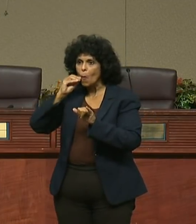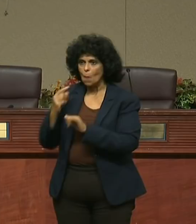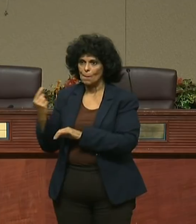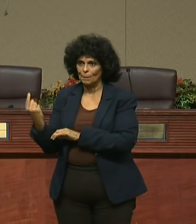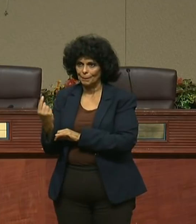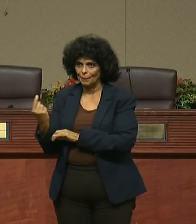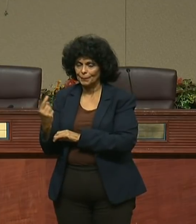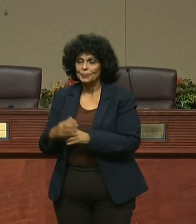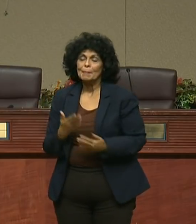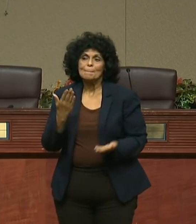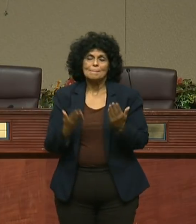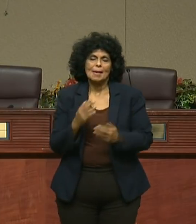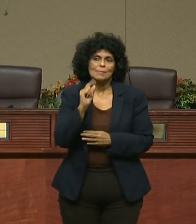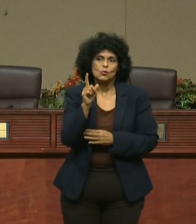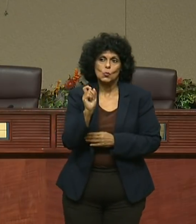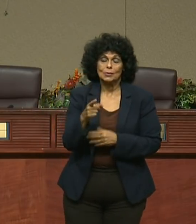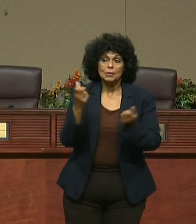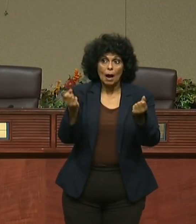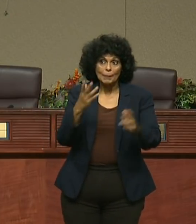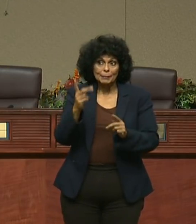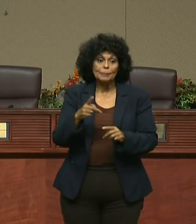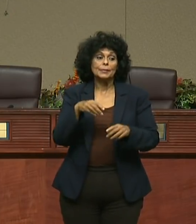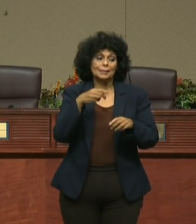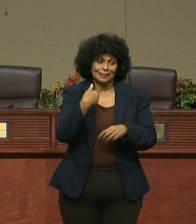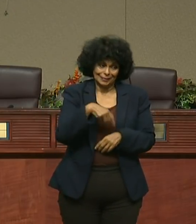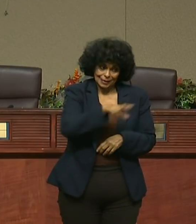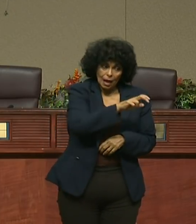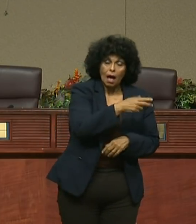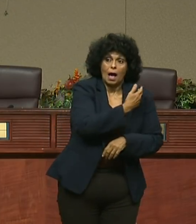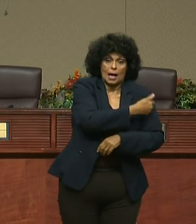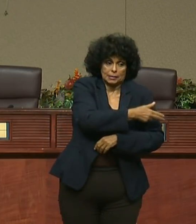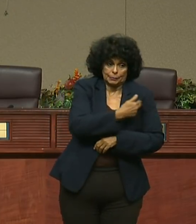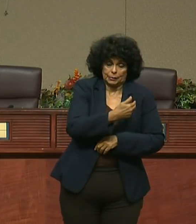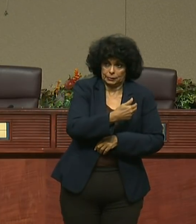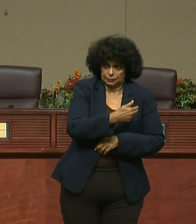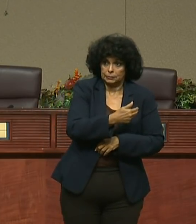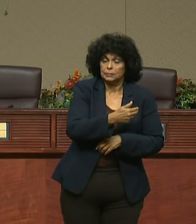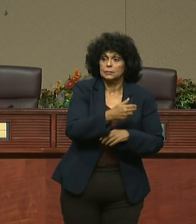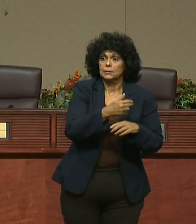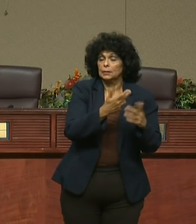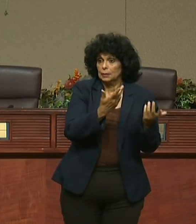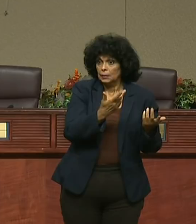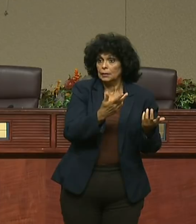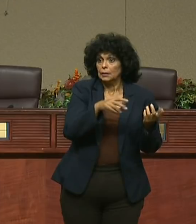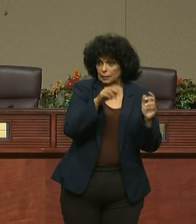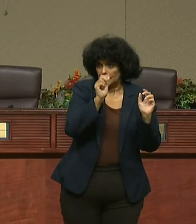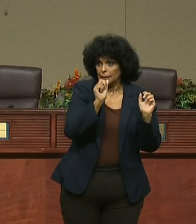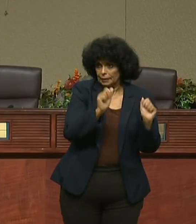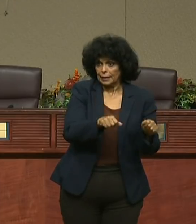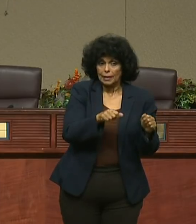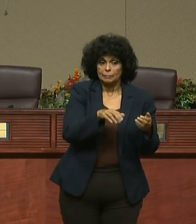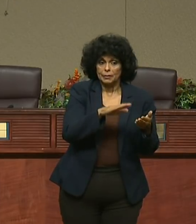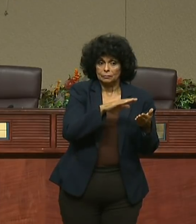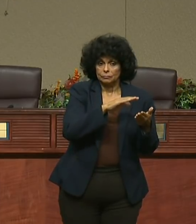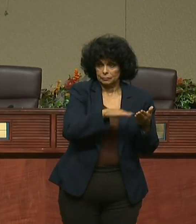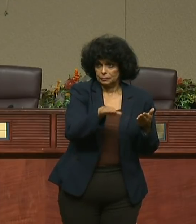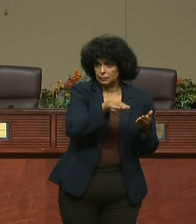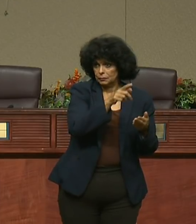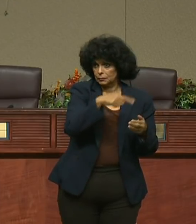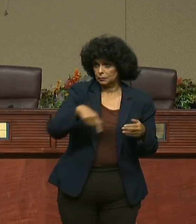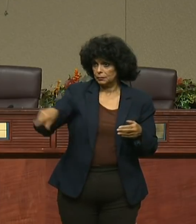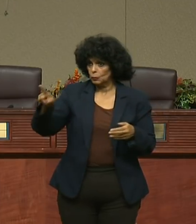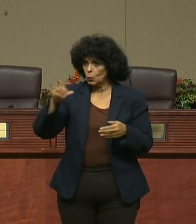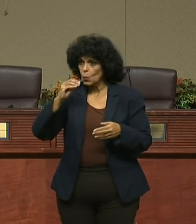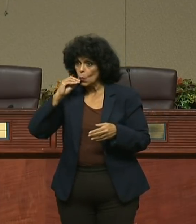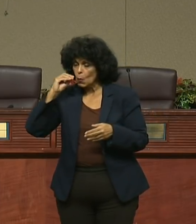question is, how many people are in the hospital that can be discharged because they are in better shape? I think that was the question, probably. And I don't know the